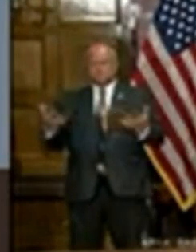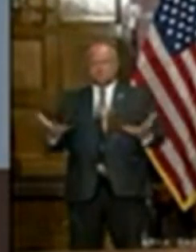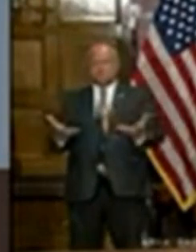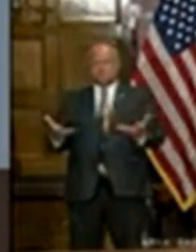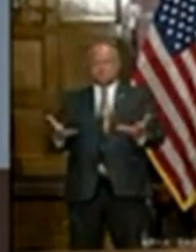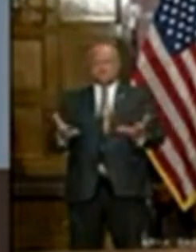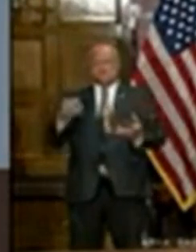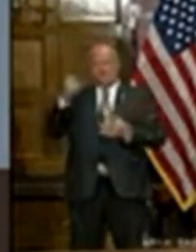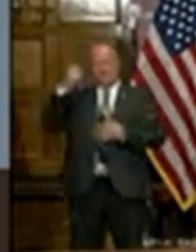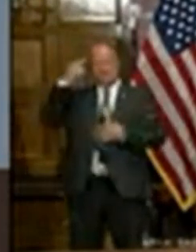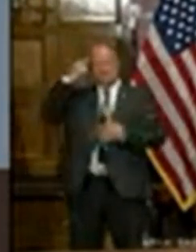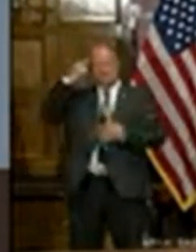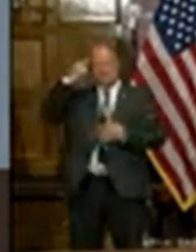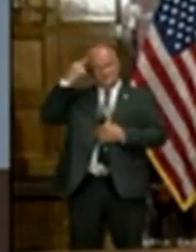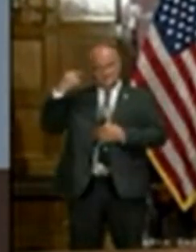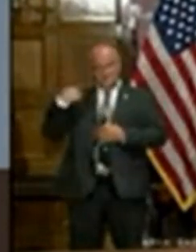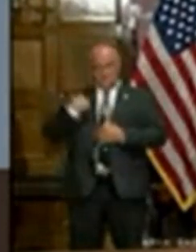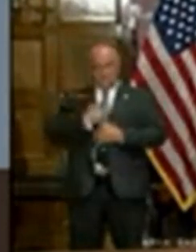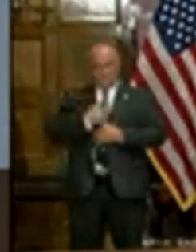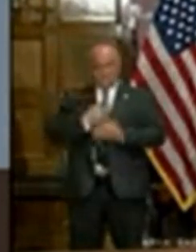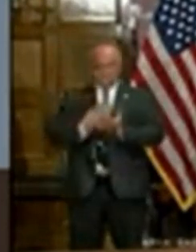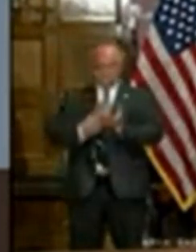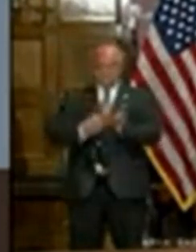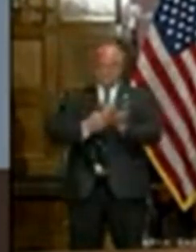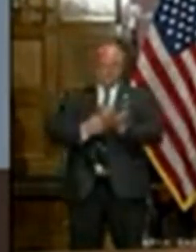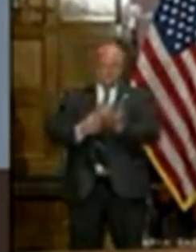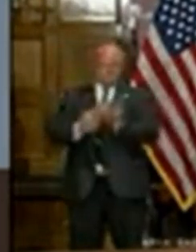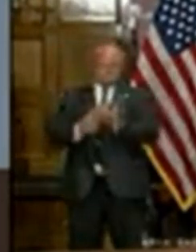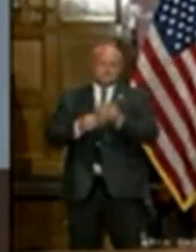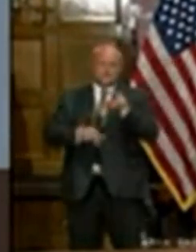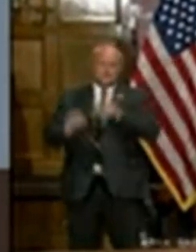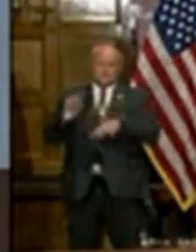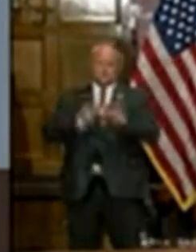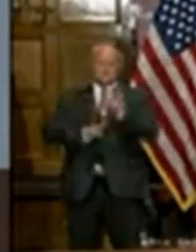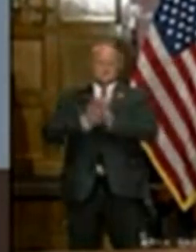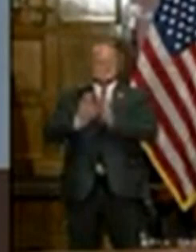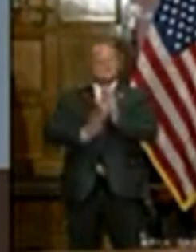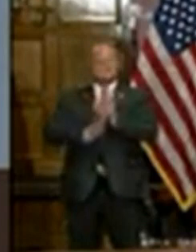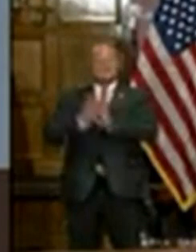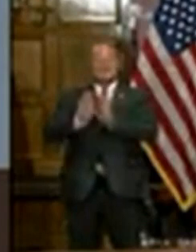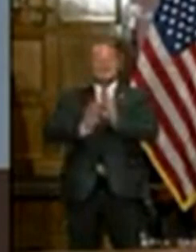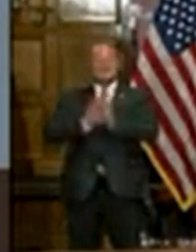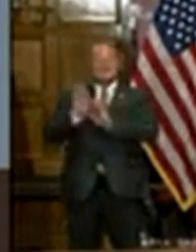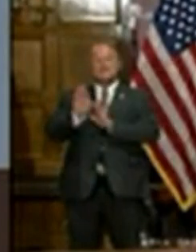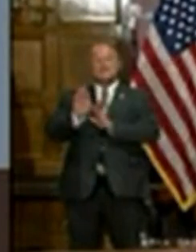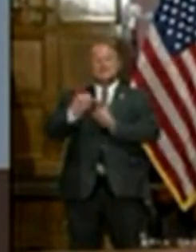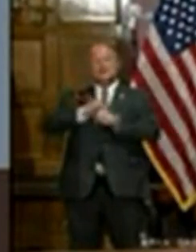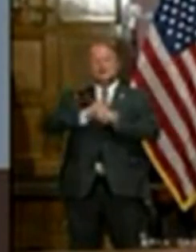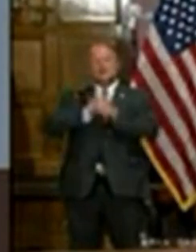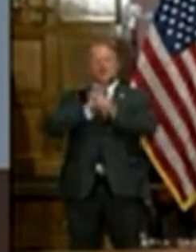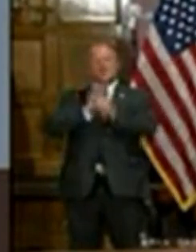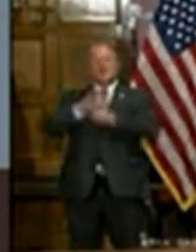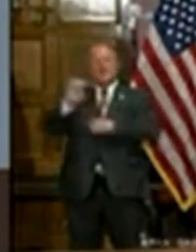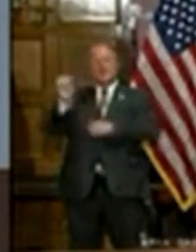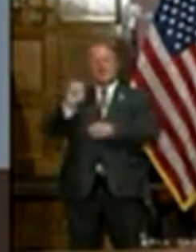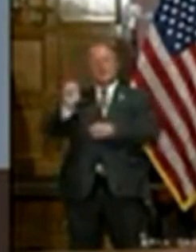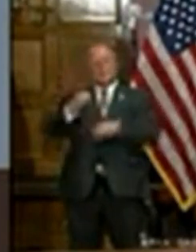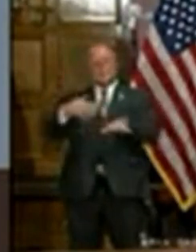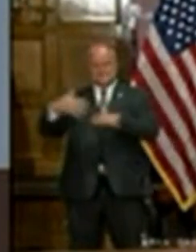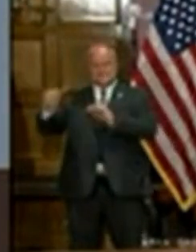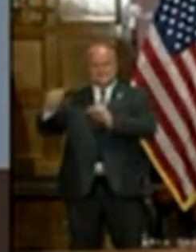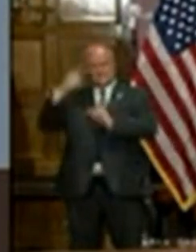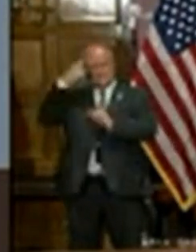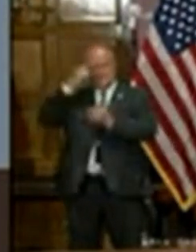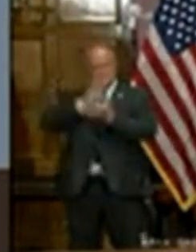leave? The Governor and we have taken that to heart and looked at developing a COVID-19 emergency leave for